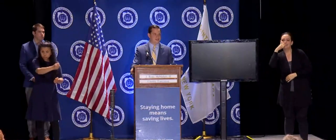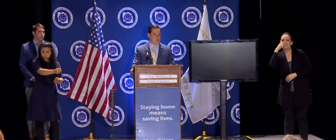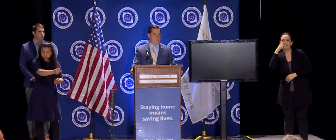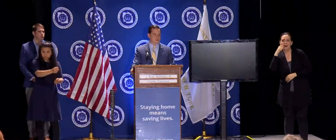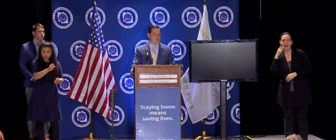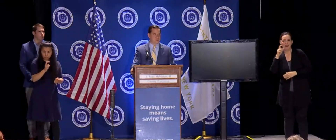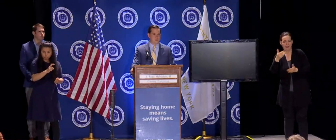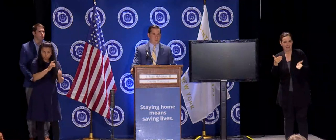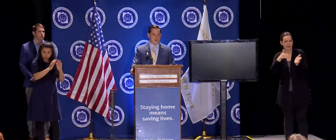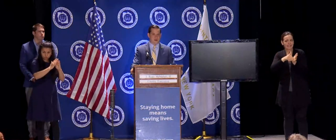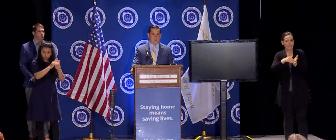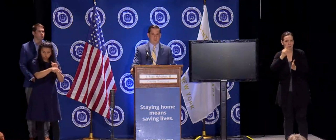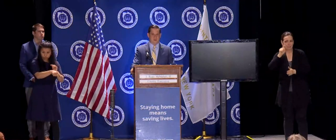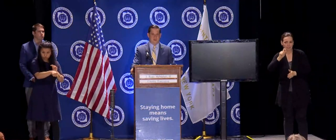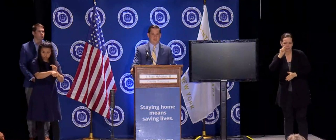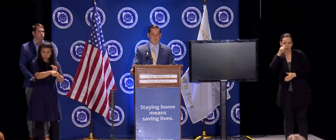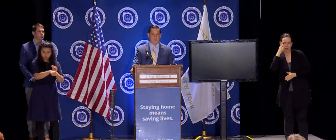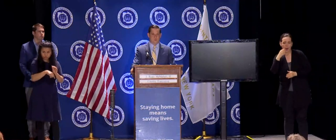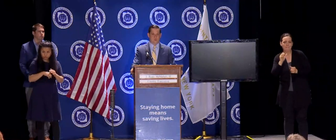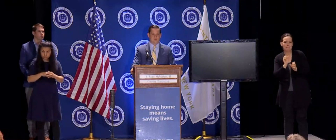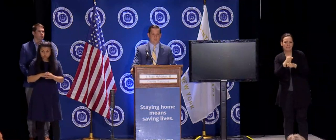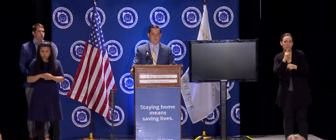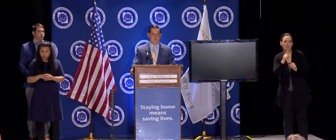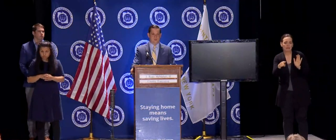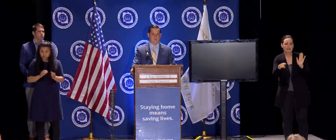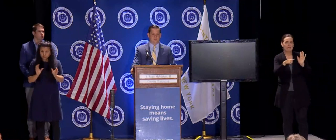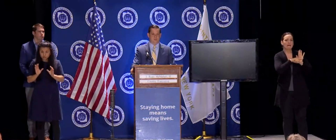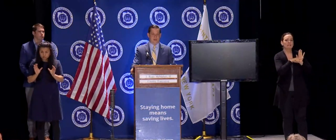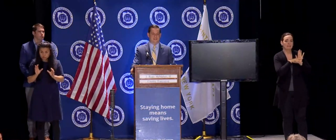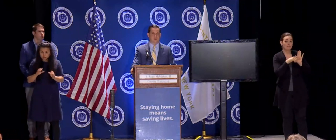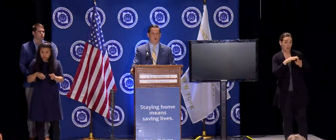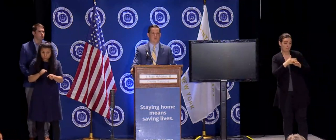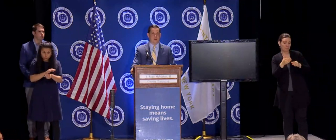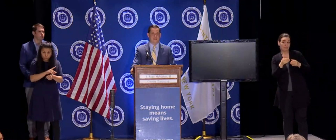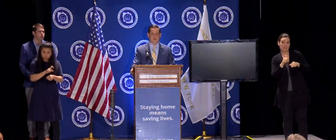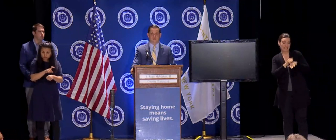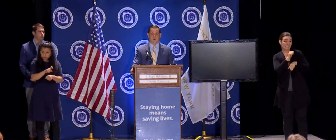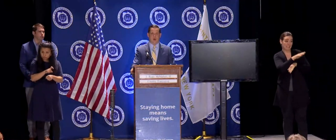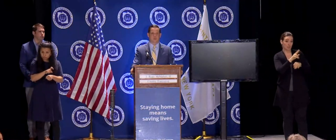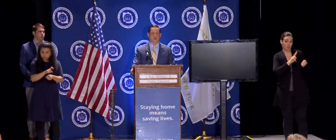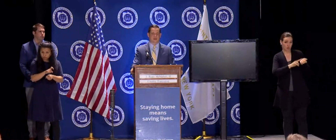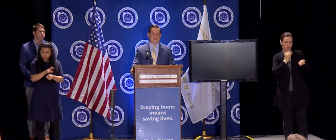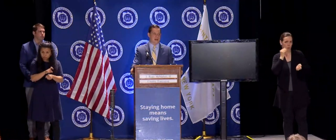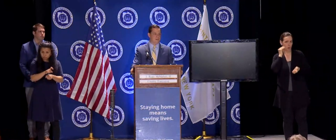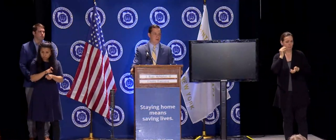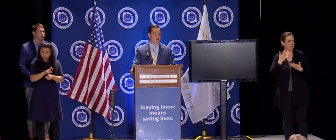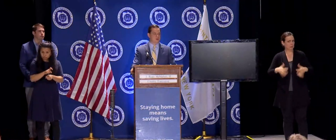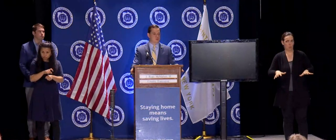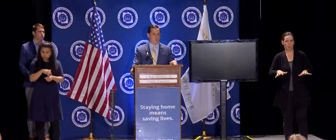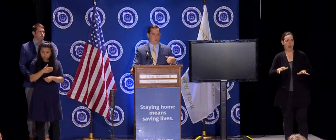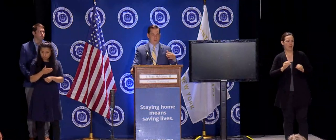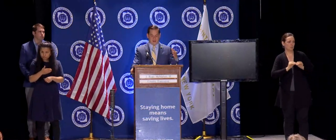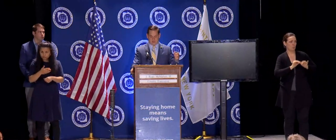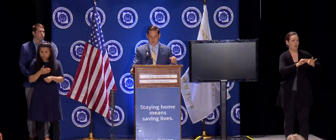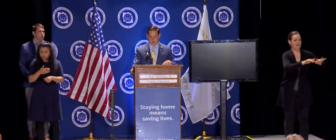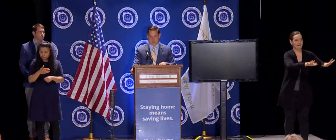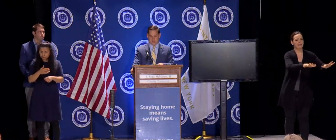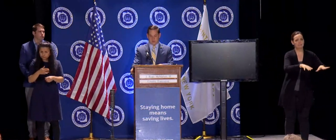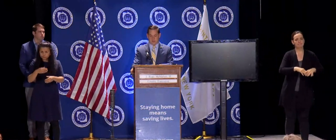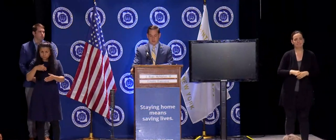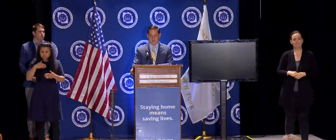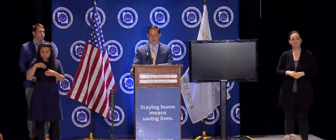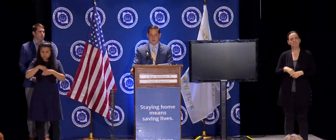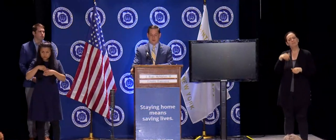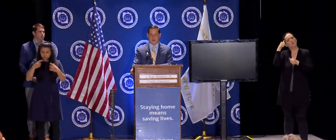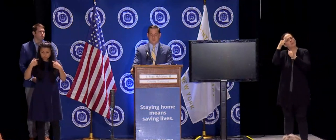COVID positive, you will still test COVID positive for a long period of time. So we're waiting on